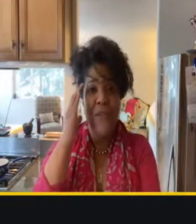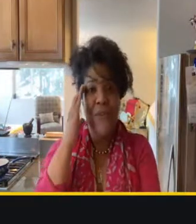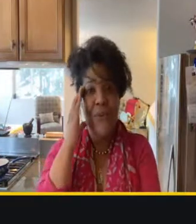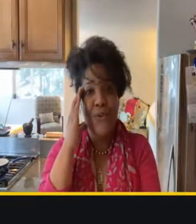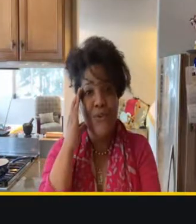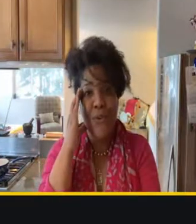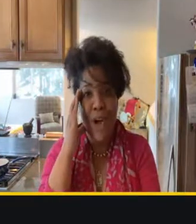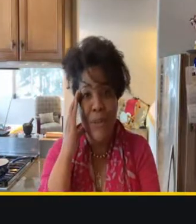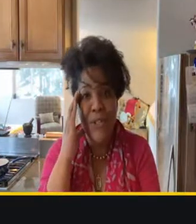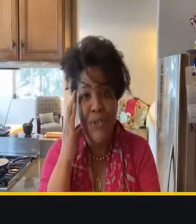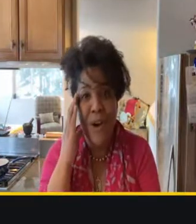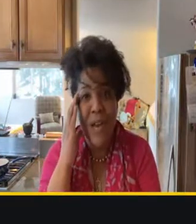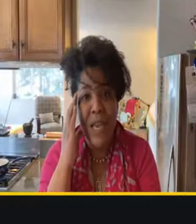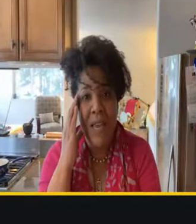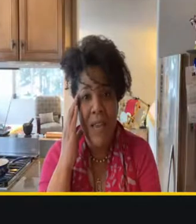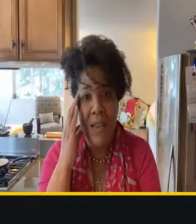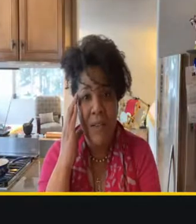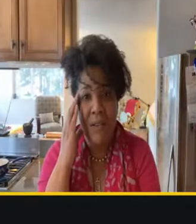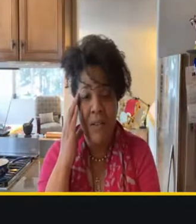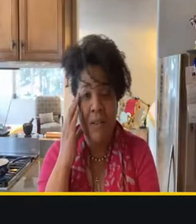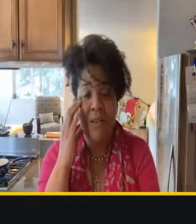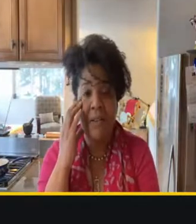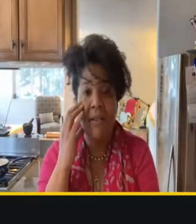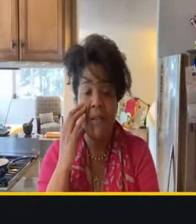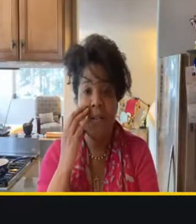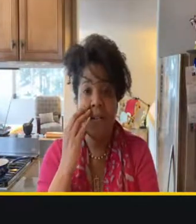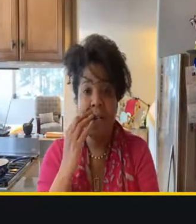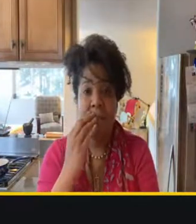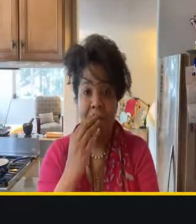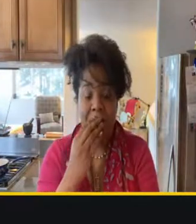With blunt force trauma to our head,